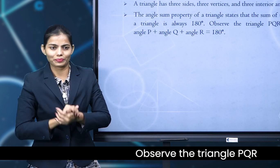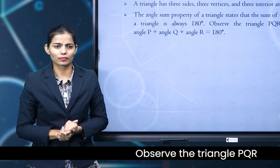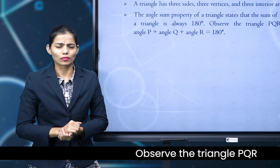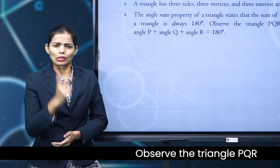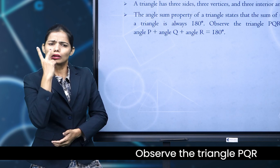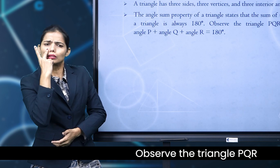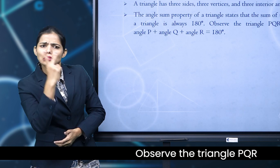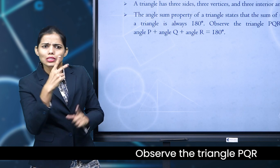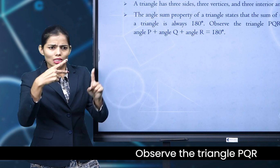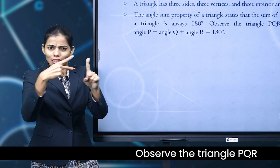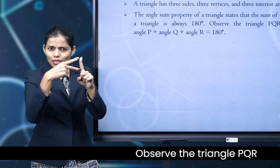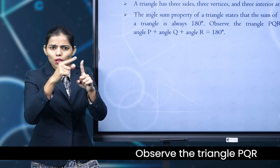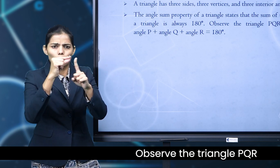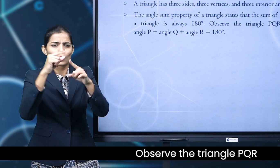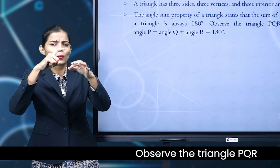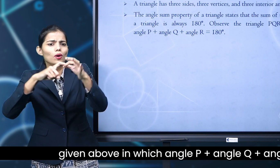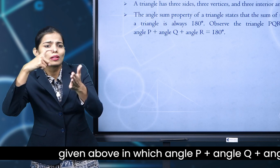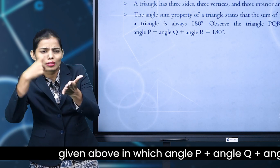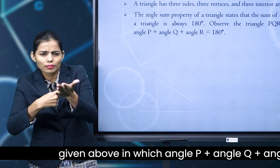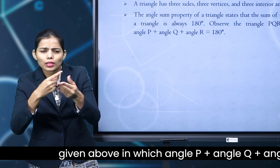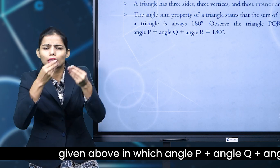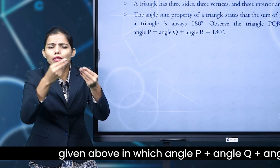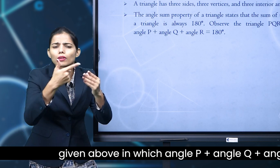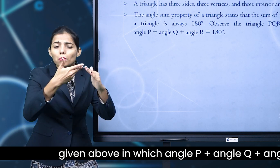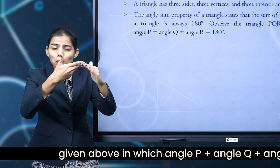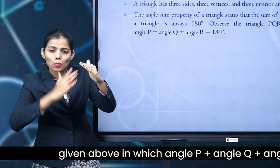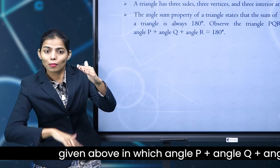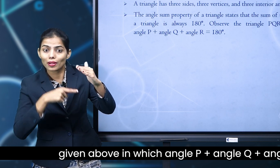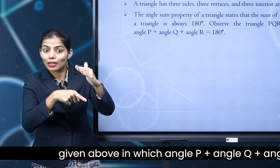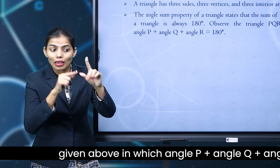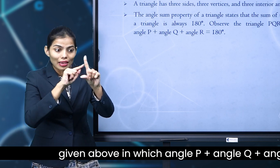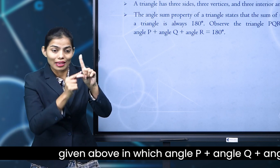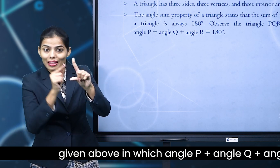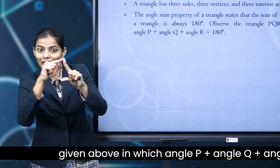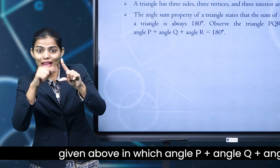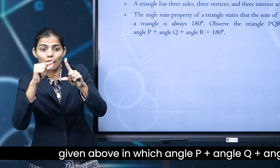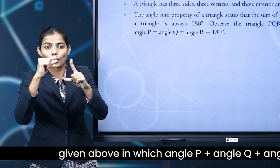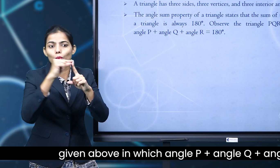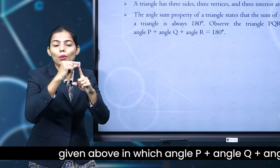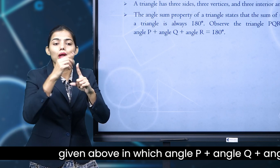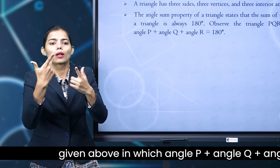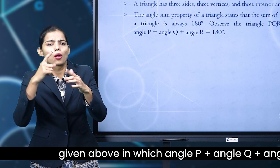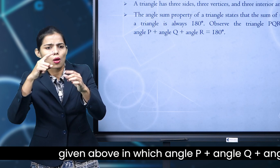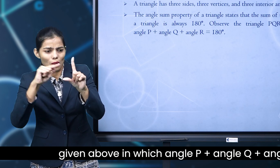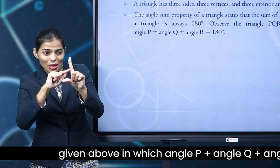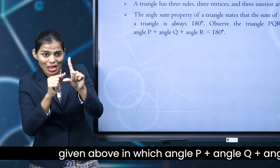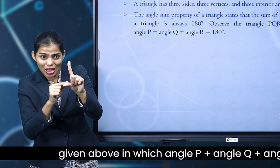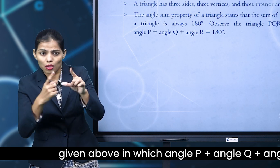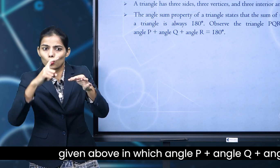Observe the triangle PQR given above, in which angle P plus angle Q plus angle